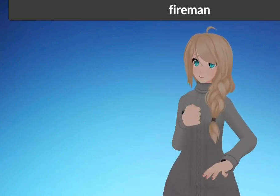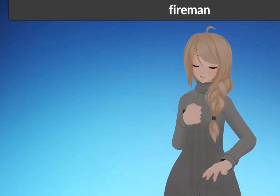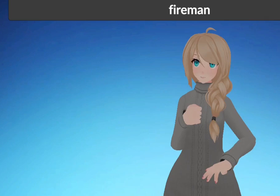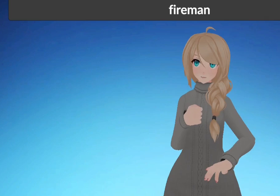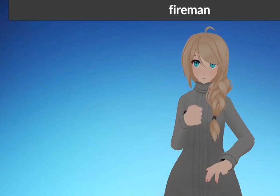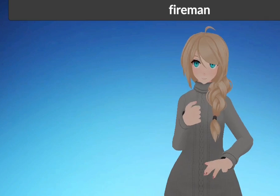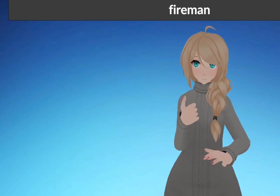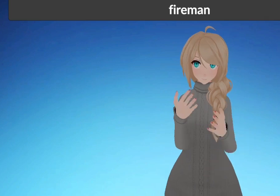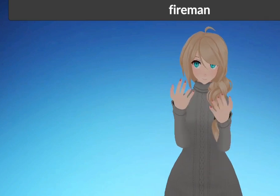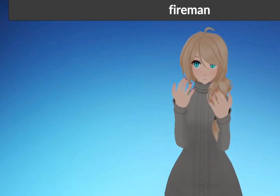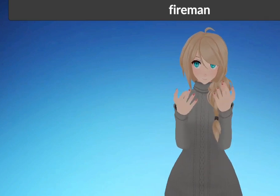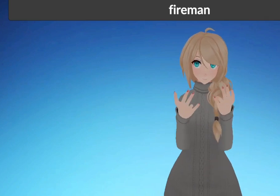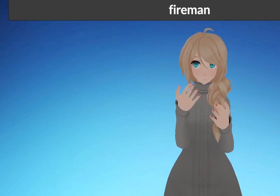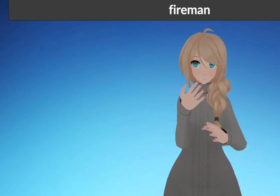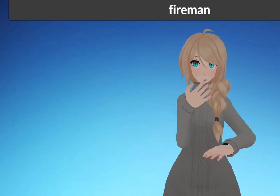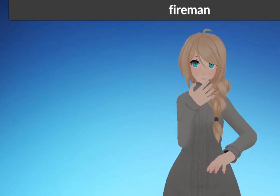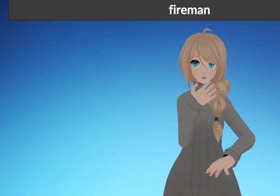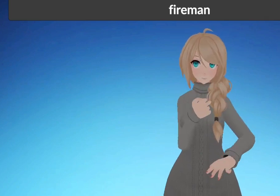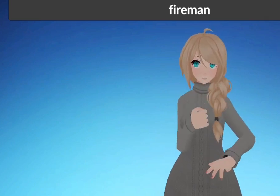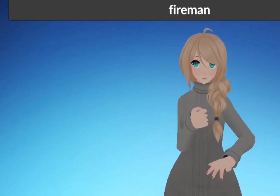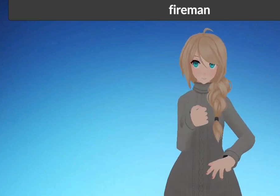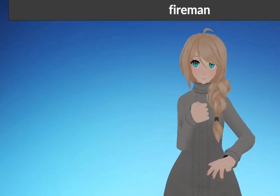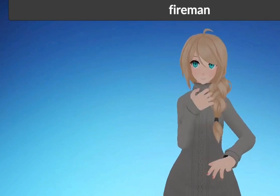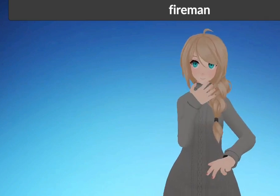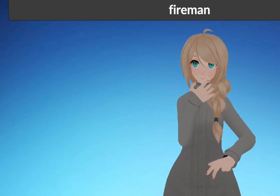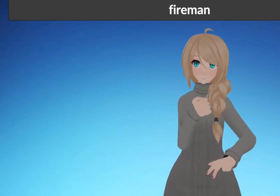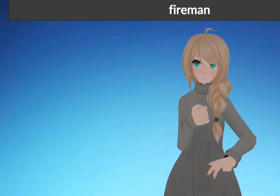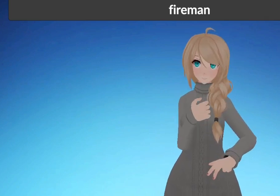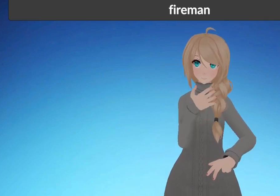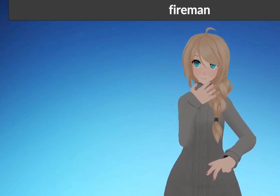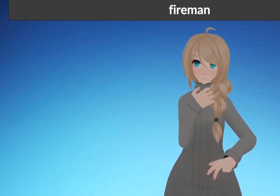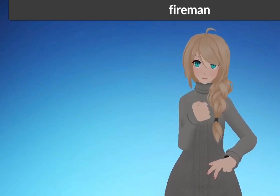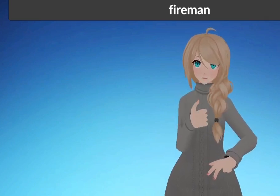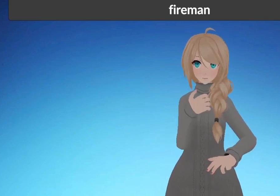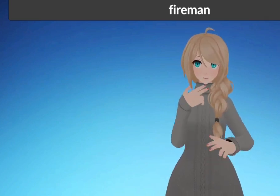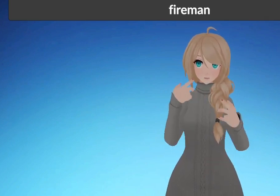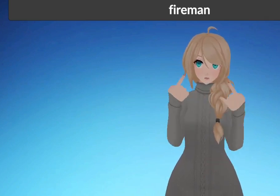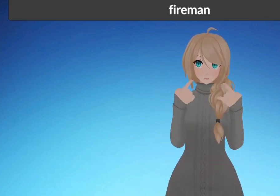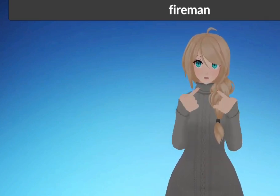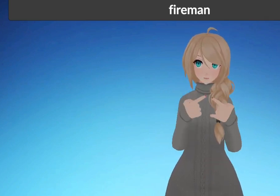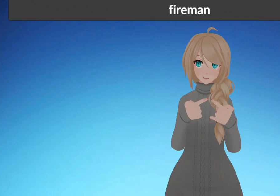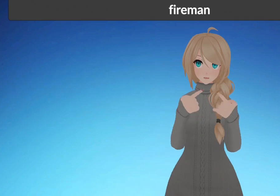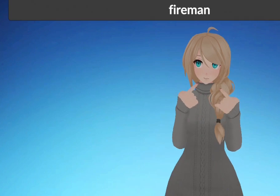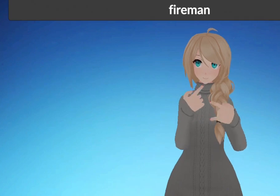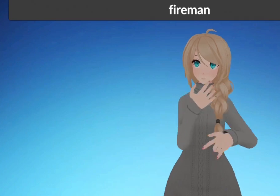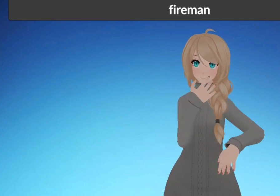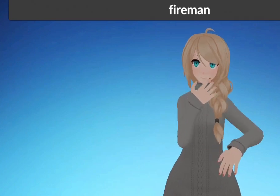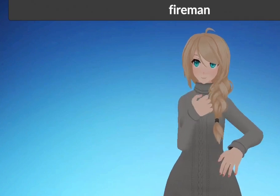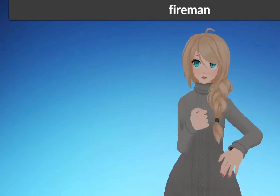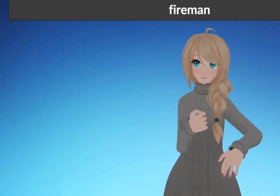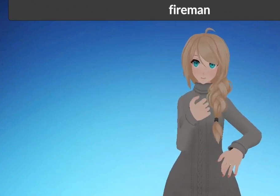Fireman. Yeah. Fireman. Yeah, we got beer. Man.